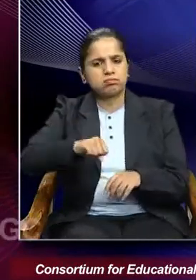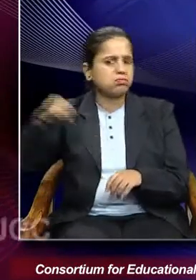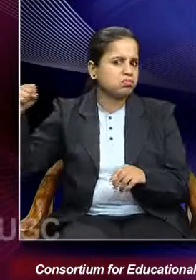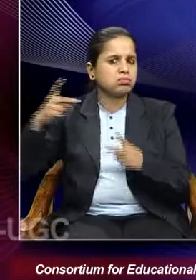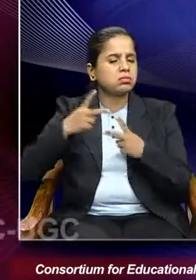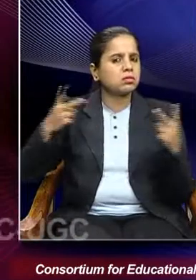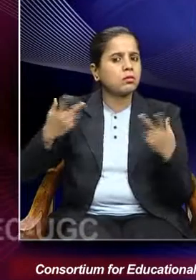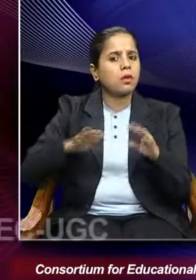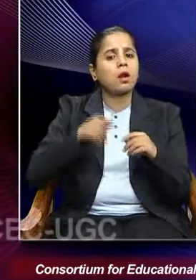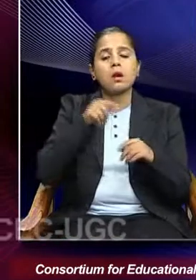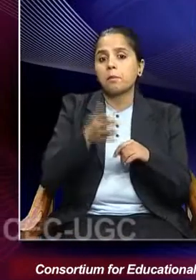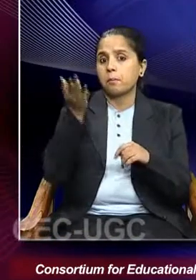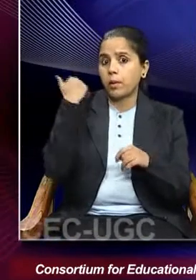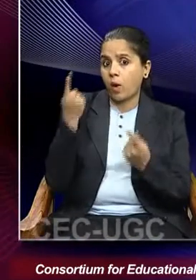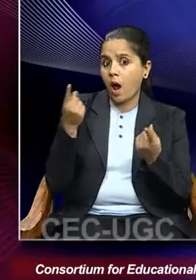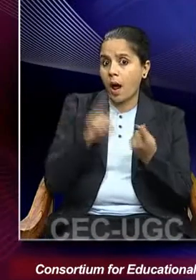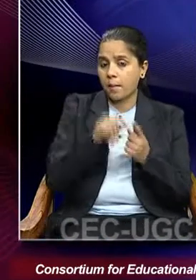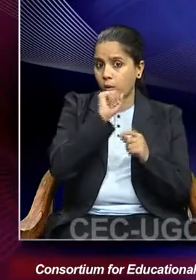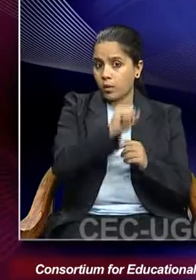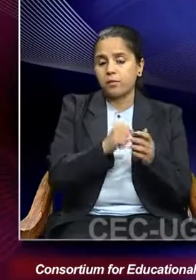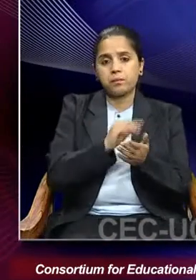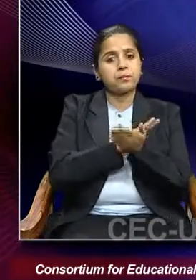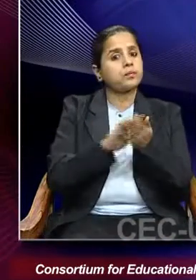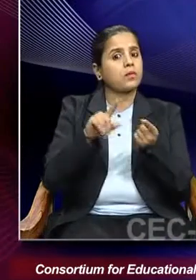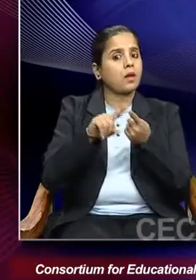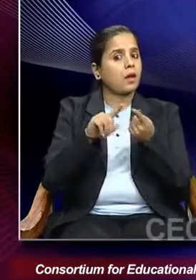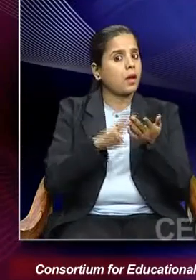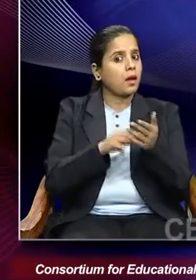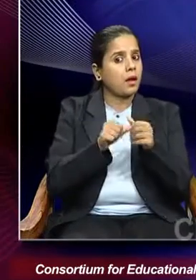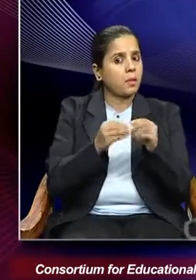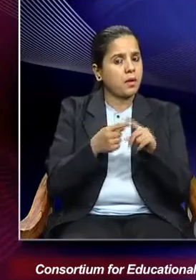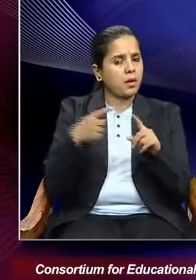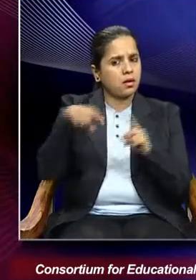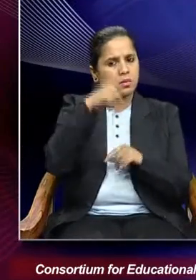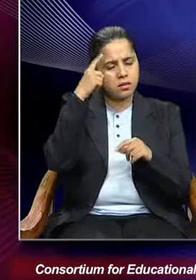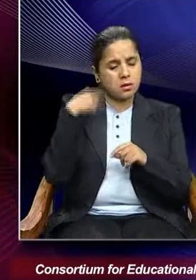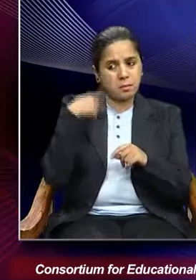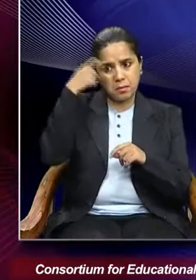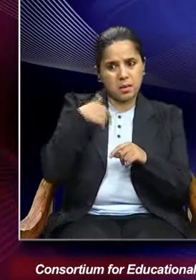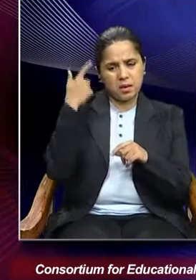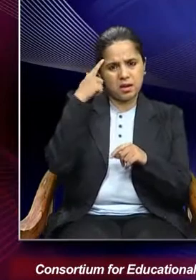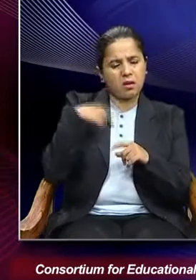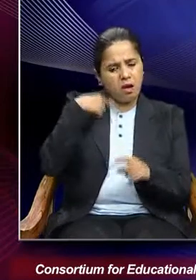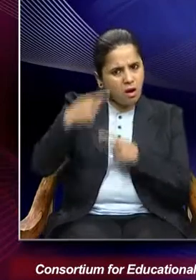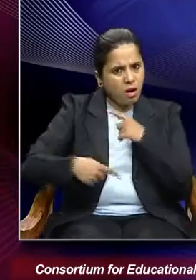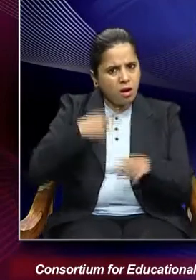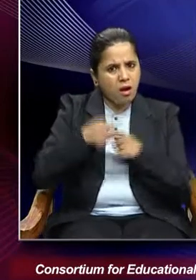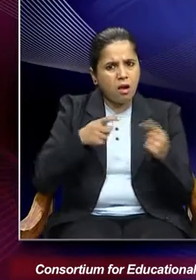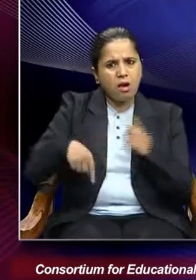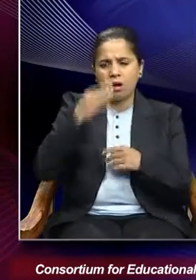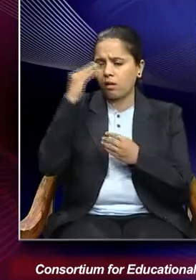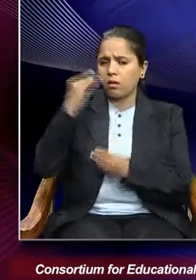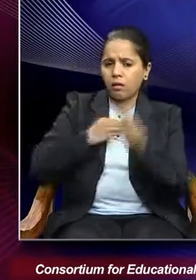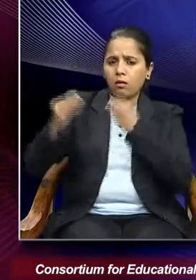this point of time that Haima Bhatti being subjected to daily humiliation